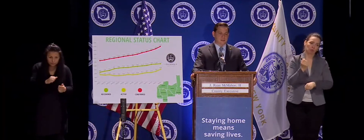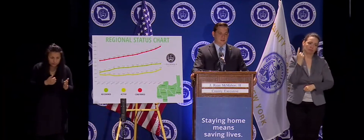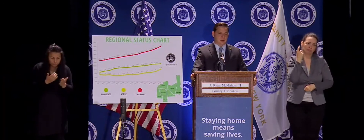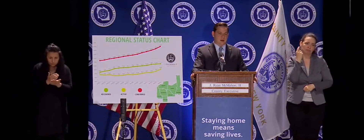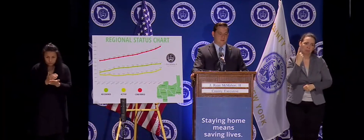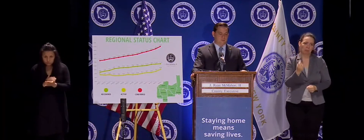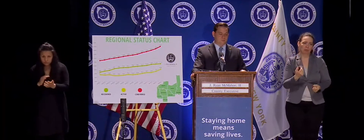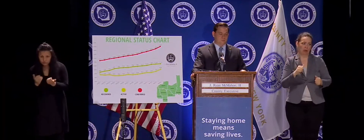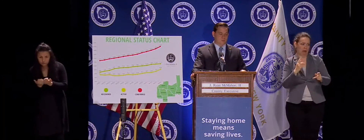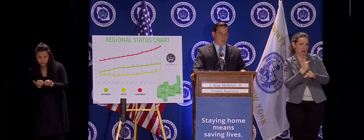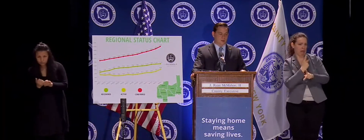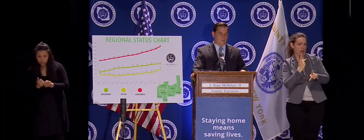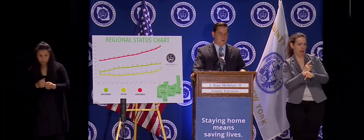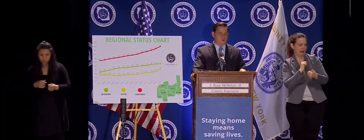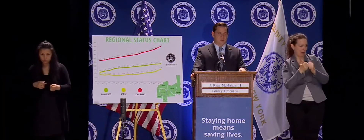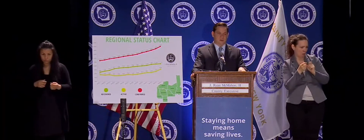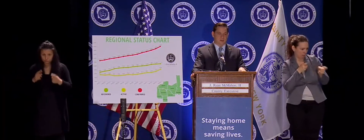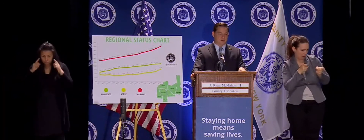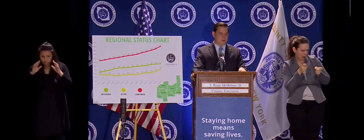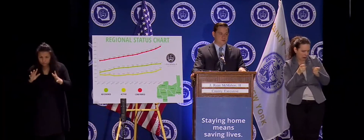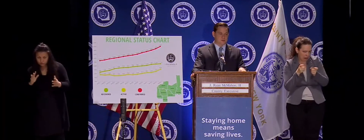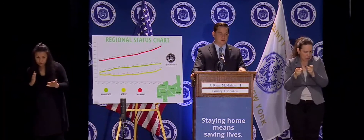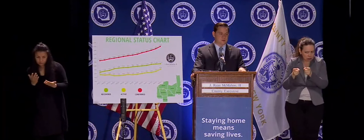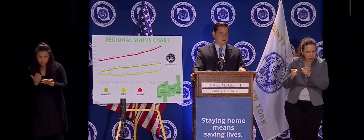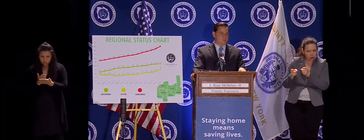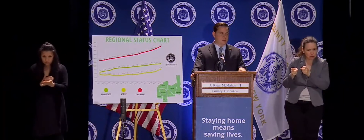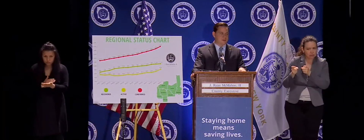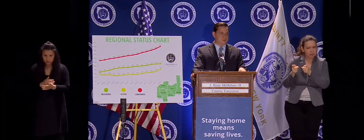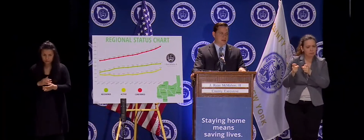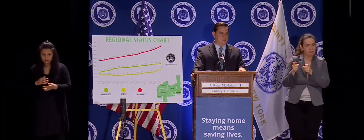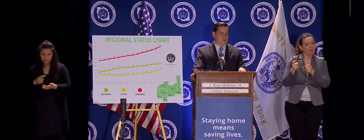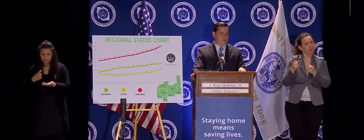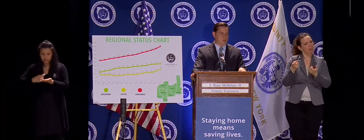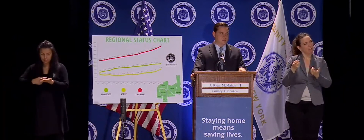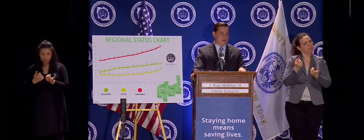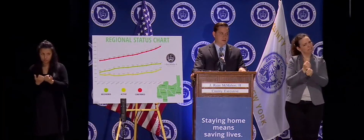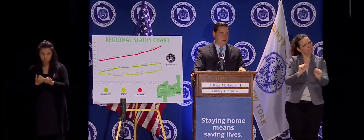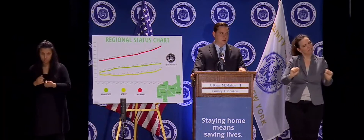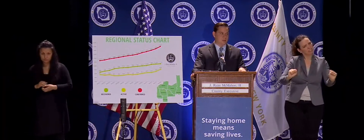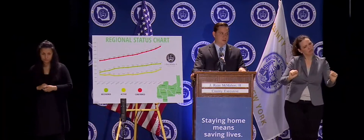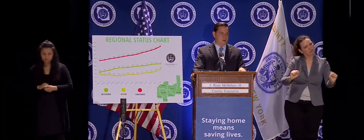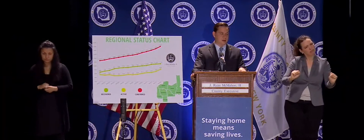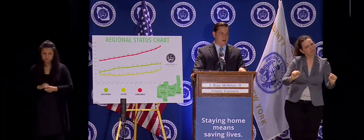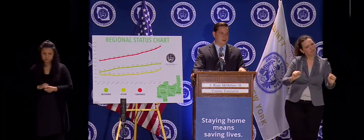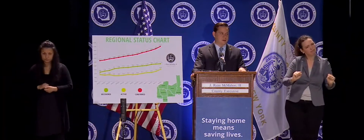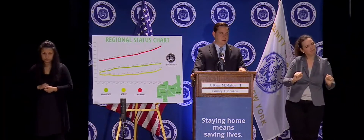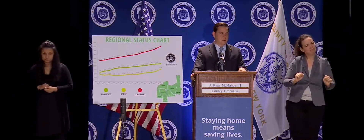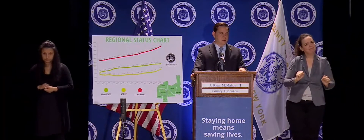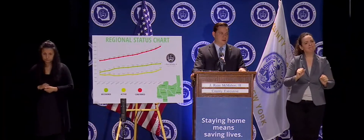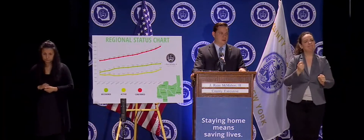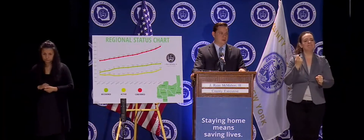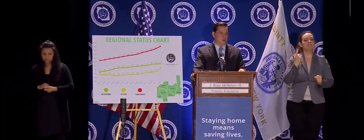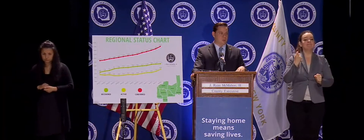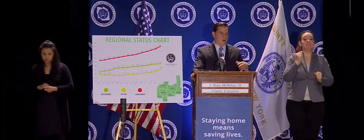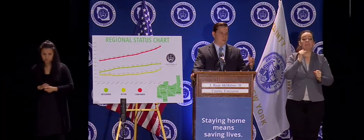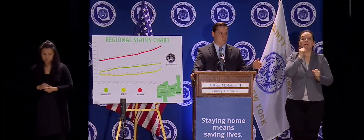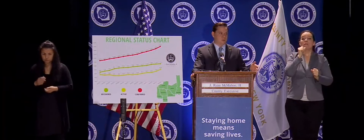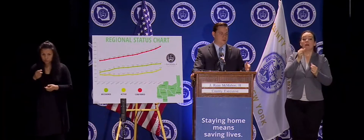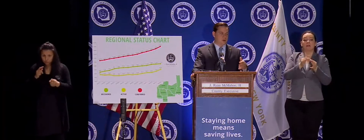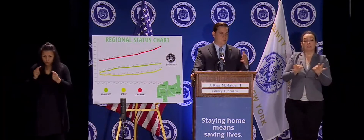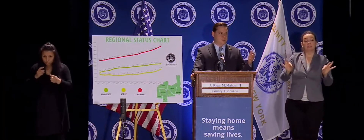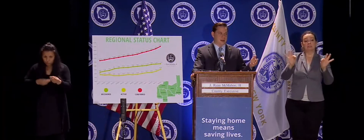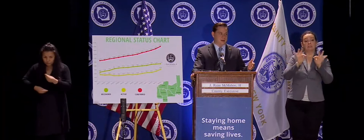this. But certainly there's been some non-essential retail that you probably could have had opened